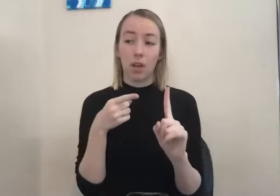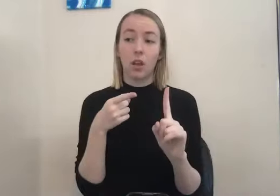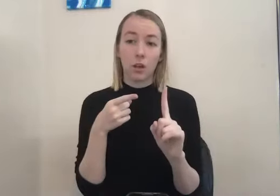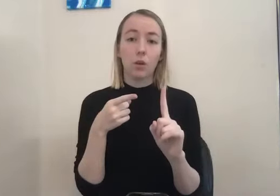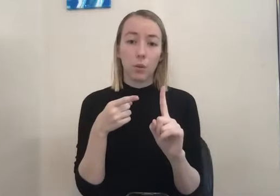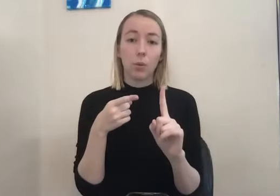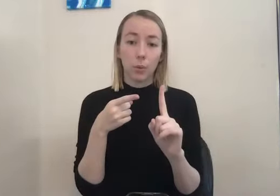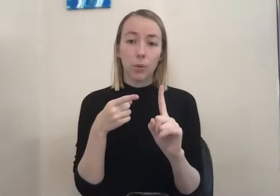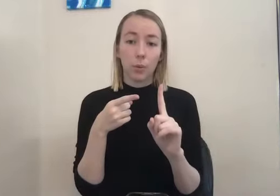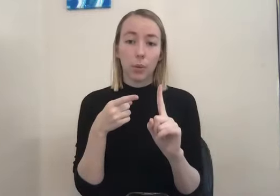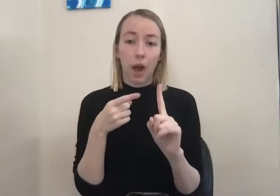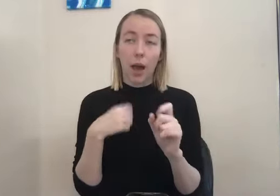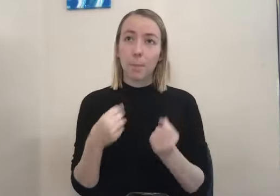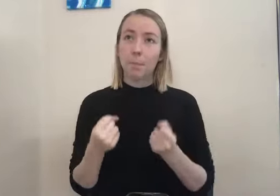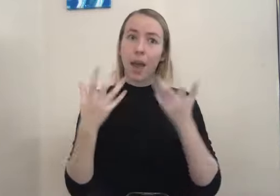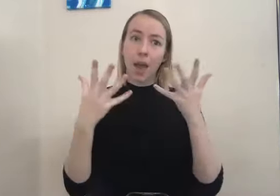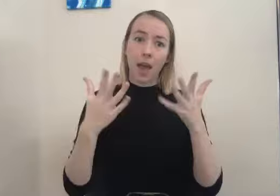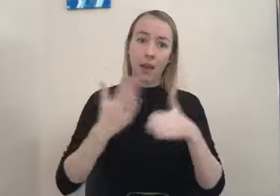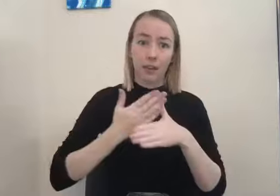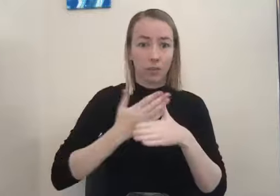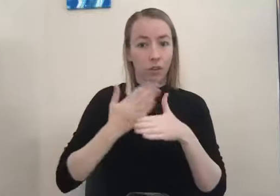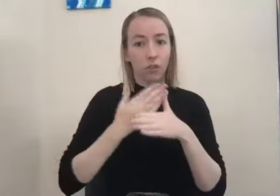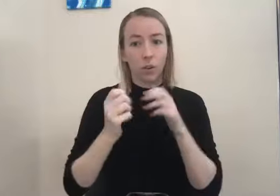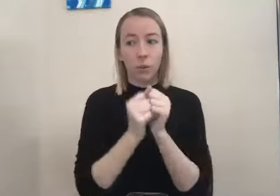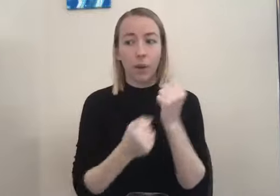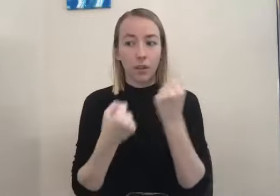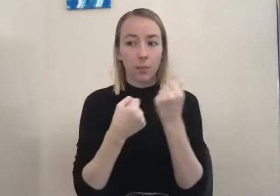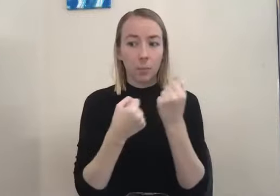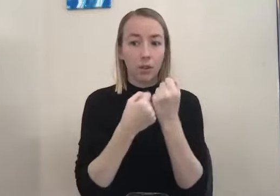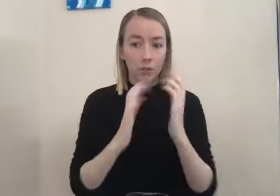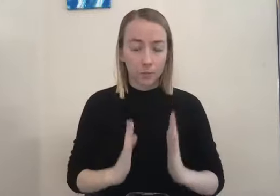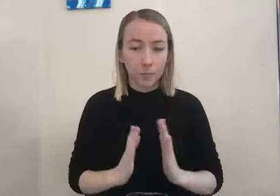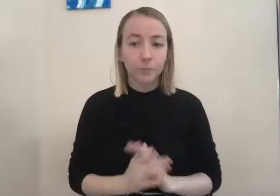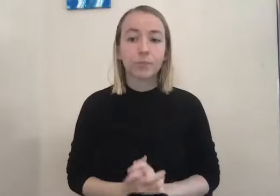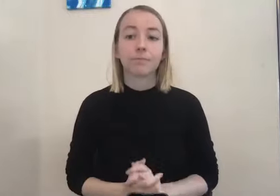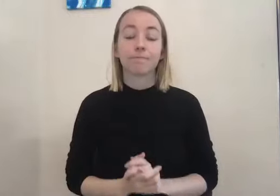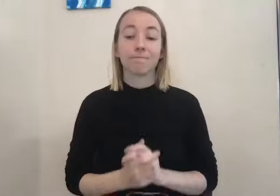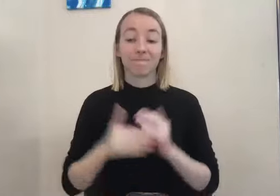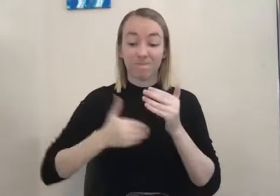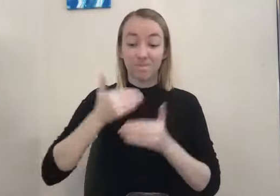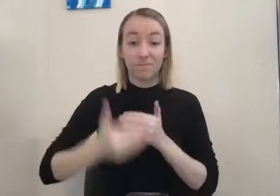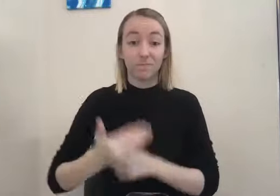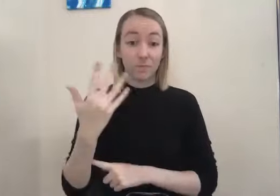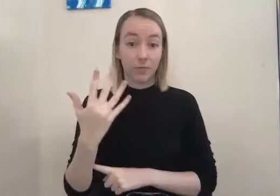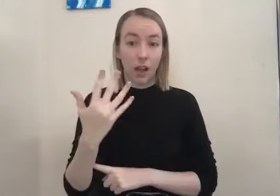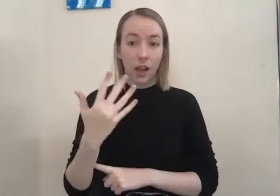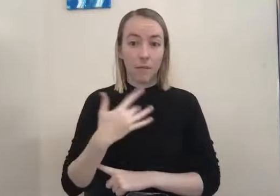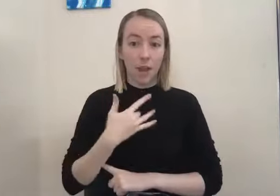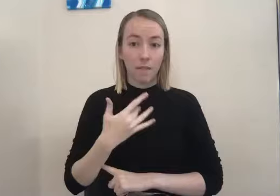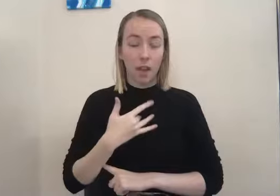5, and step 5 just tidied up my step 4 with another human being, my sponsor, and I shared it with her and I shared it